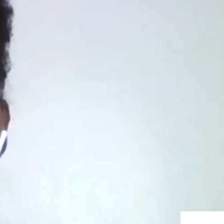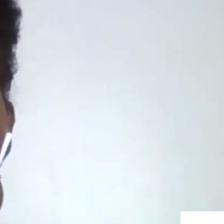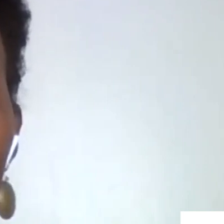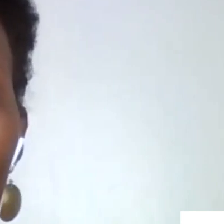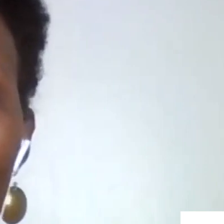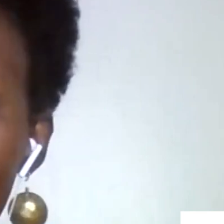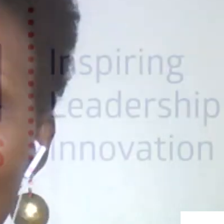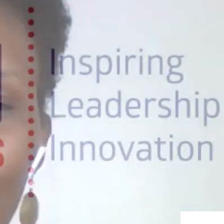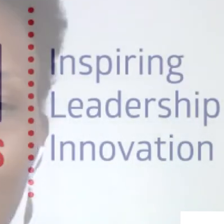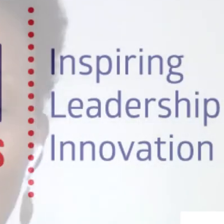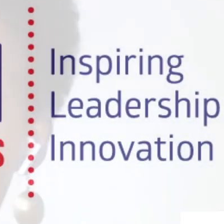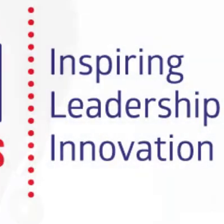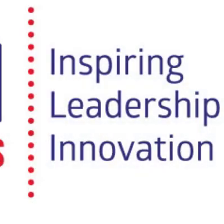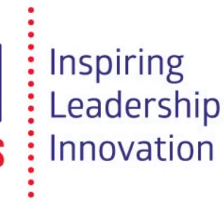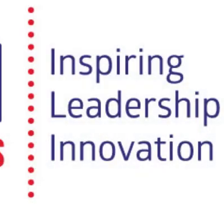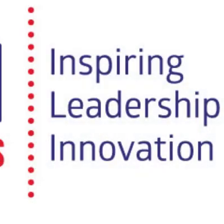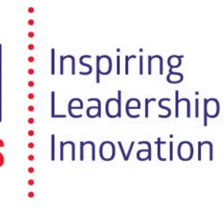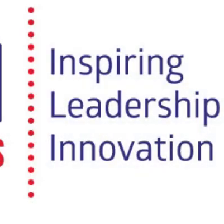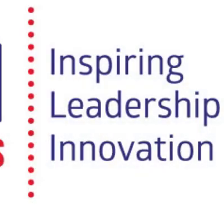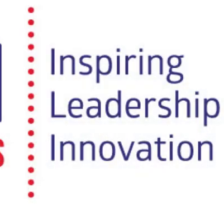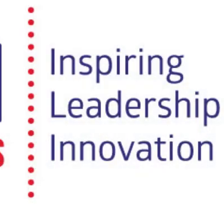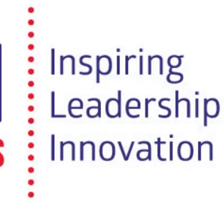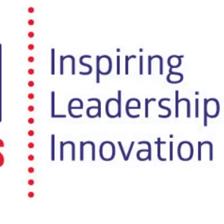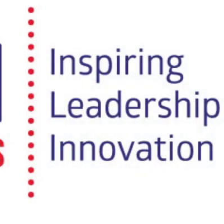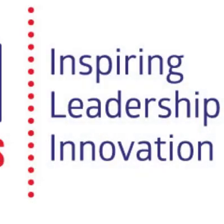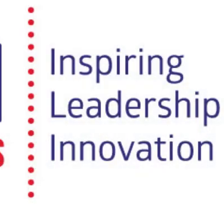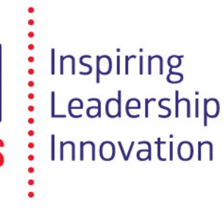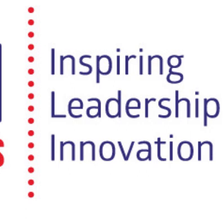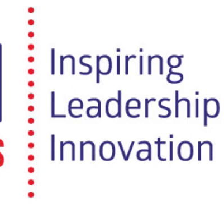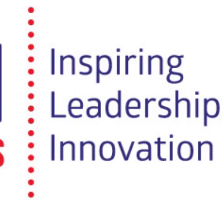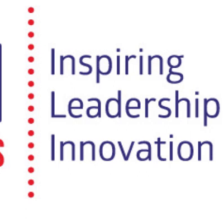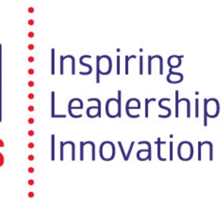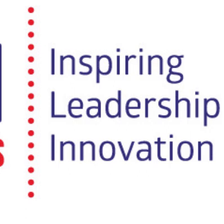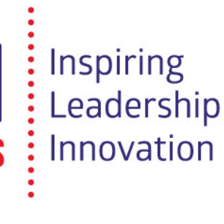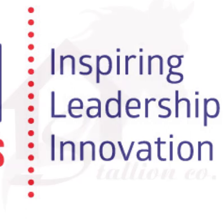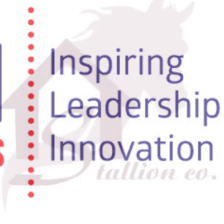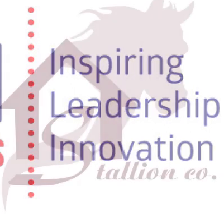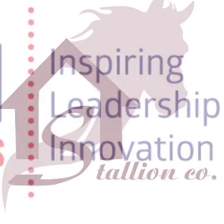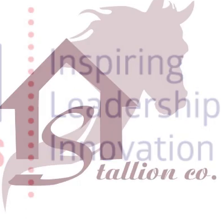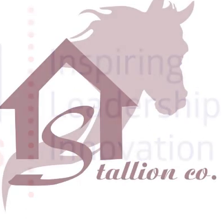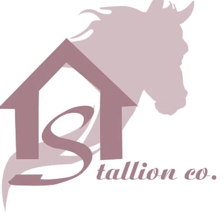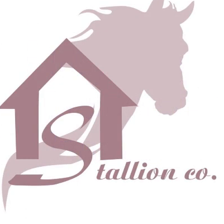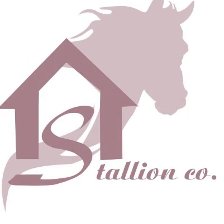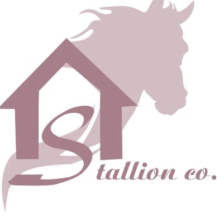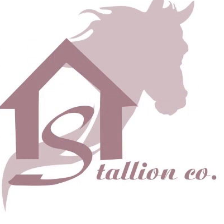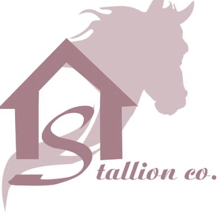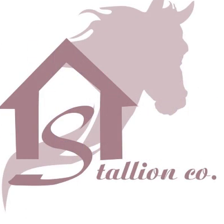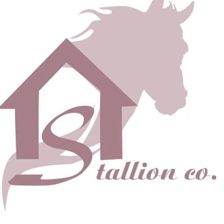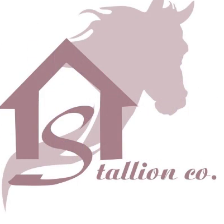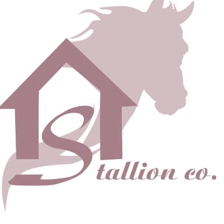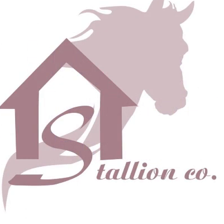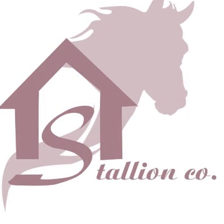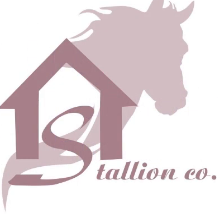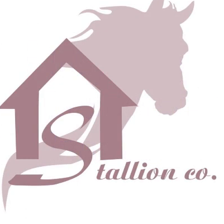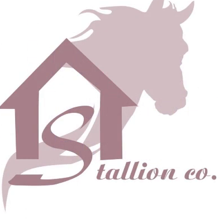is brought to you by Atara Solutions in partnership with Balcon Housing and Stallion Construction Company Limited. My name is Grace Nzula.